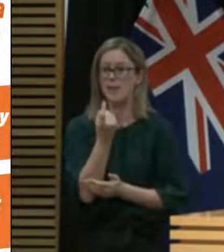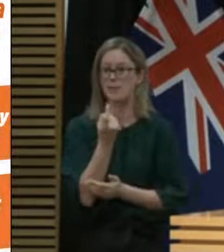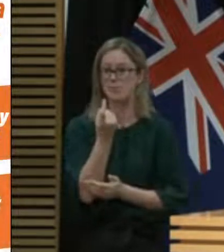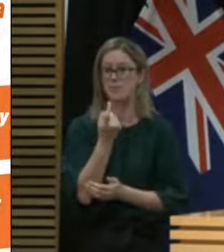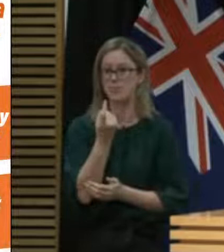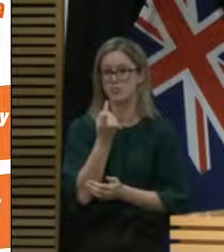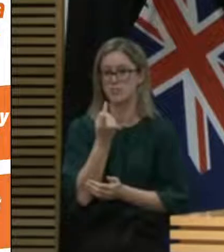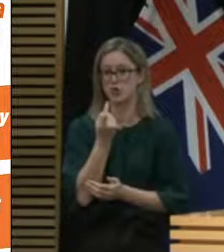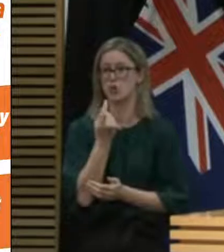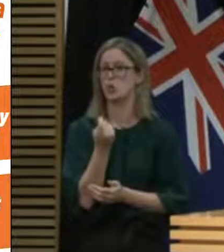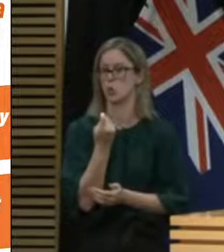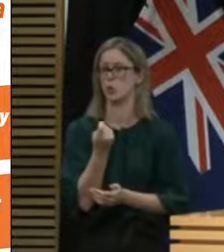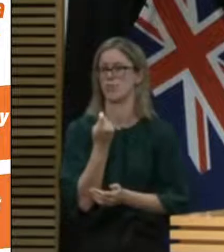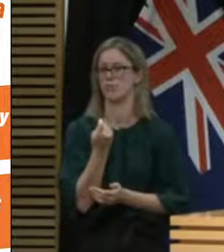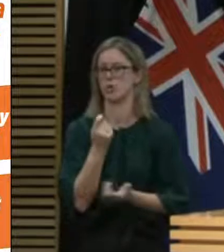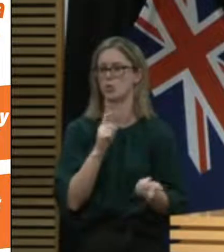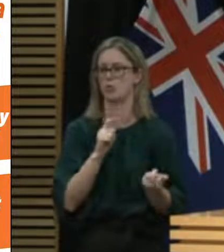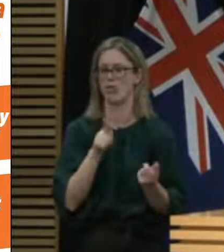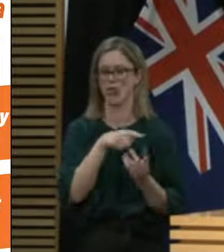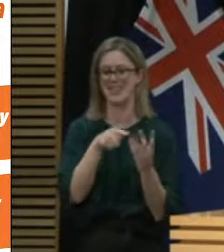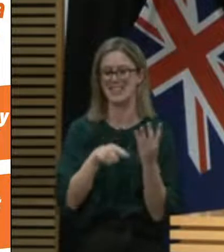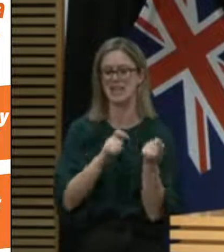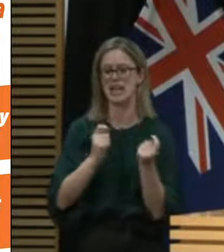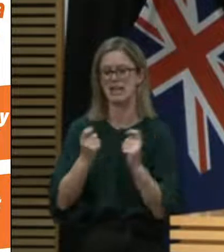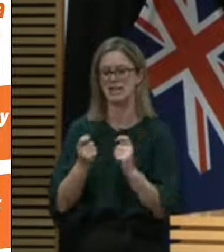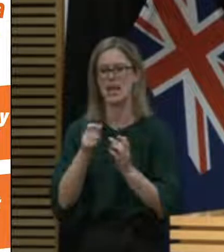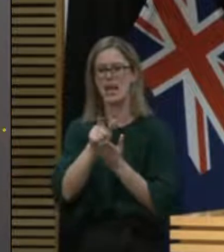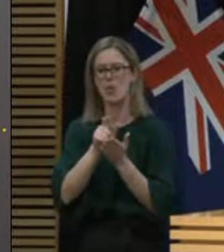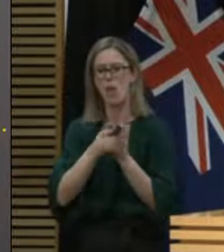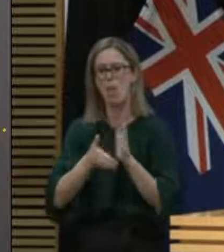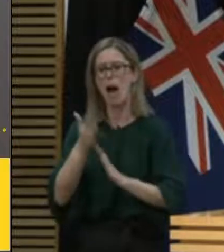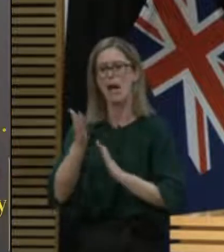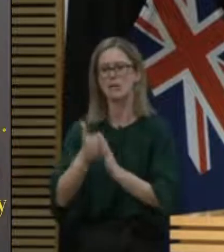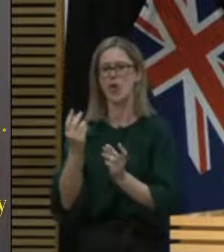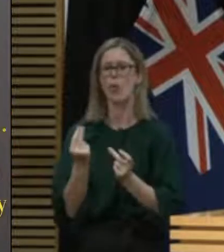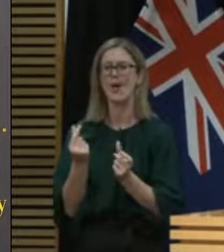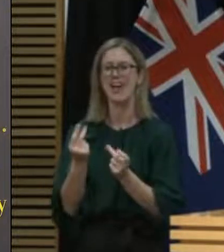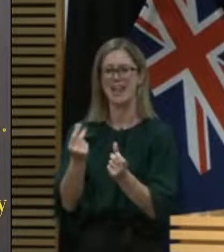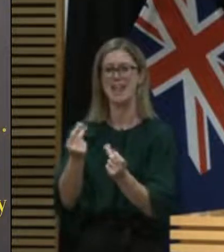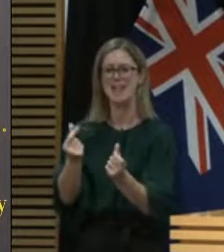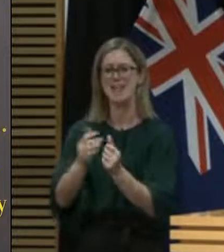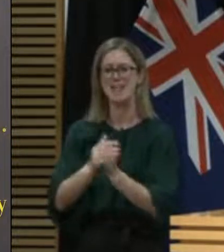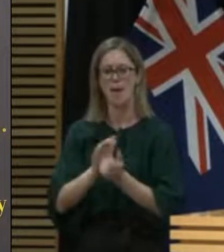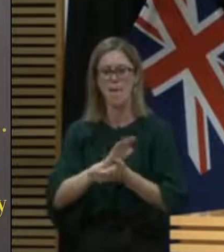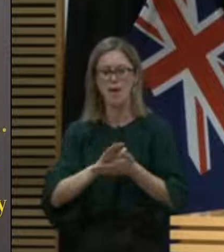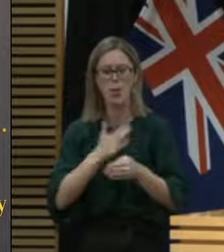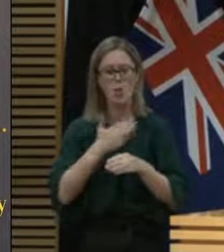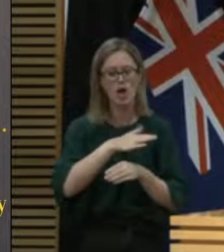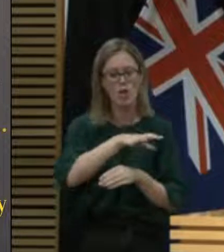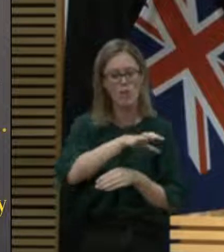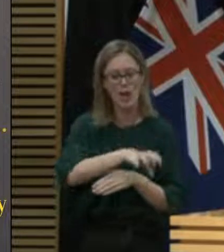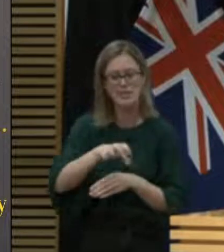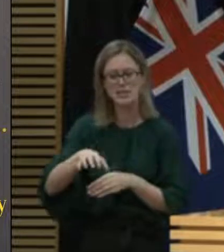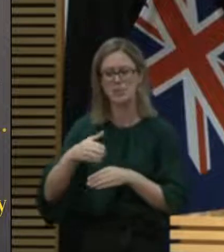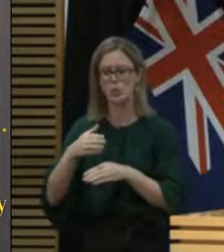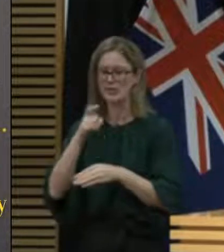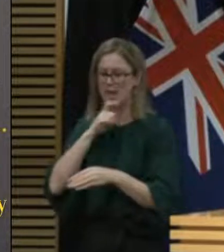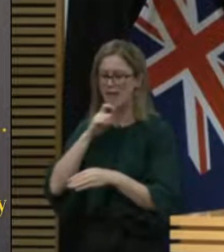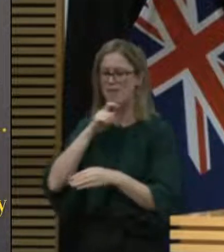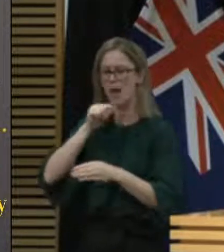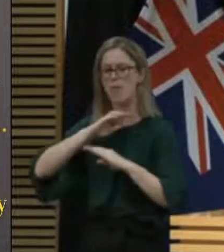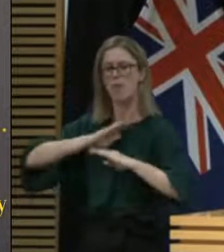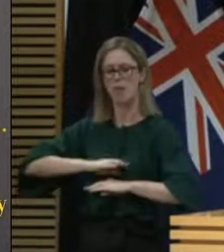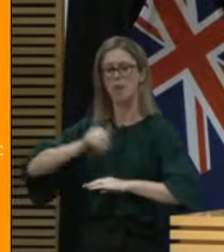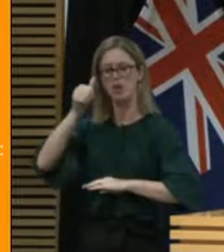forward in the very near future. We will pass the legislation as a priority to give workplaces and workers the certainty they